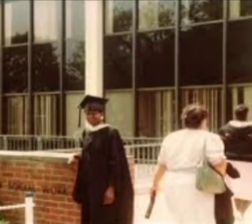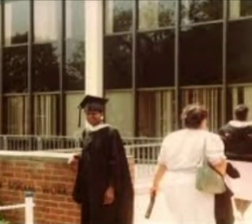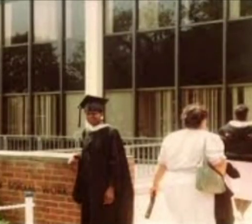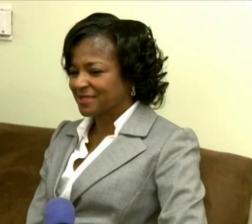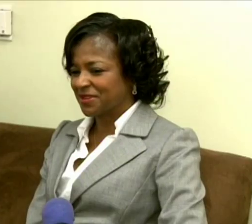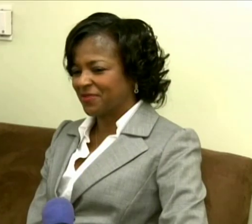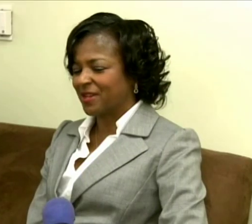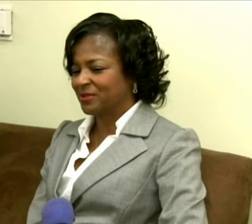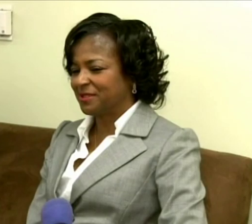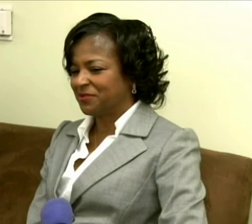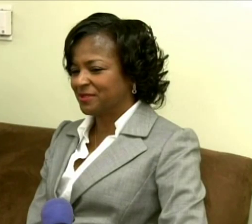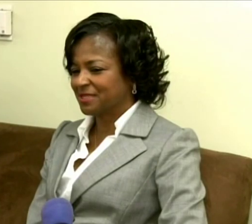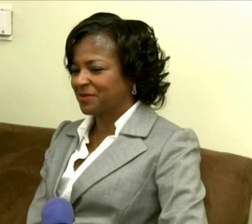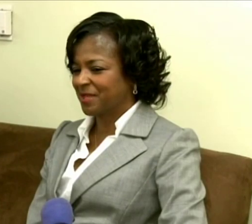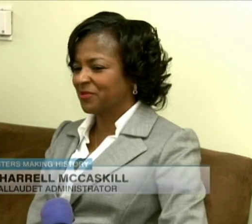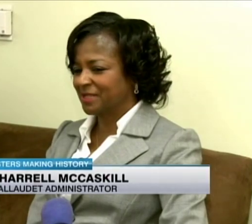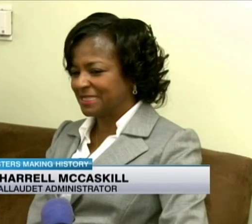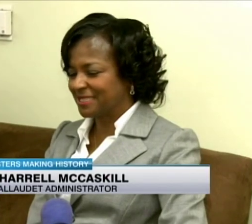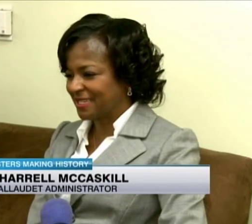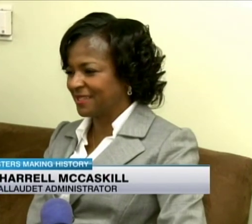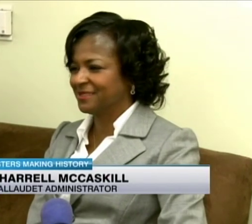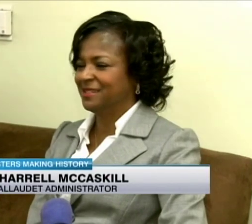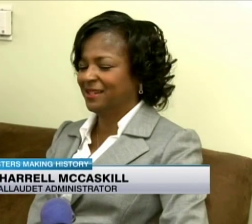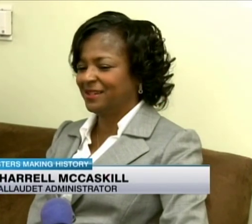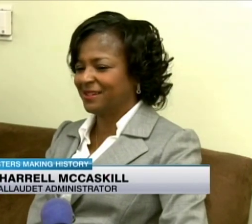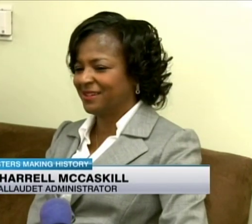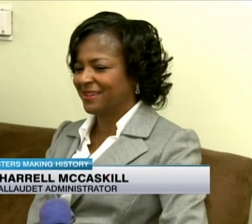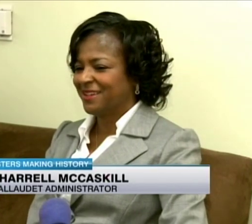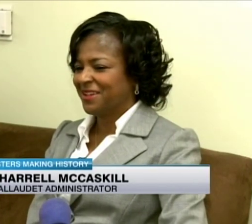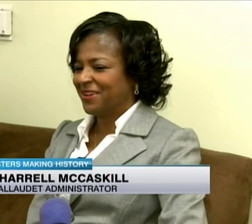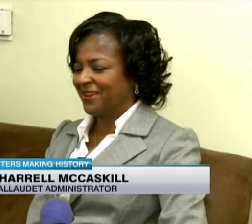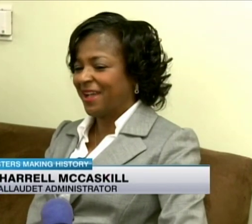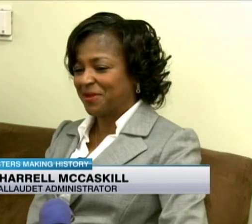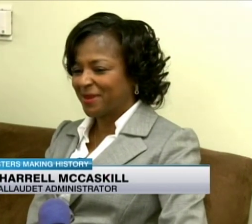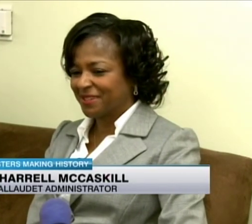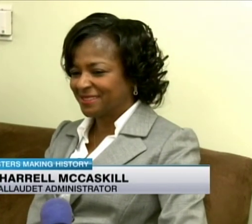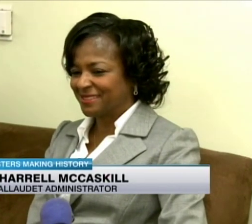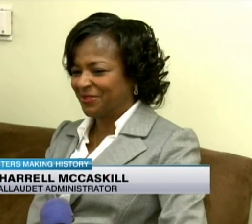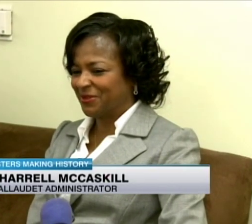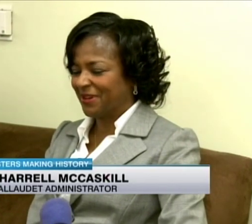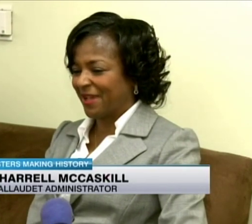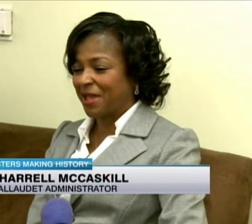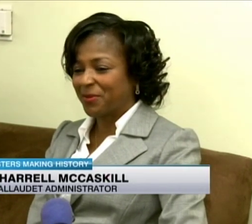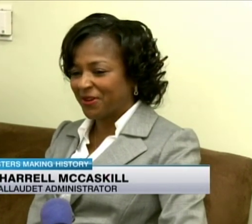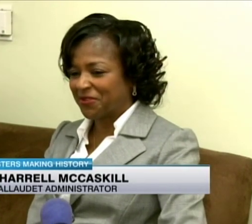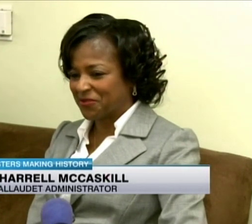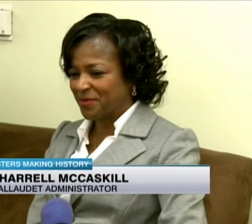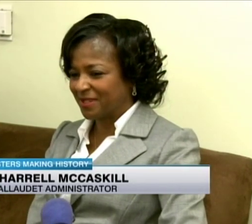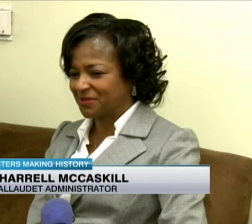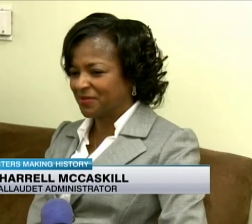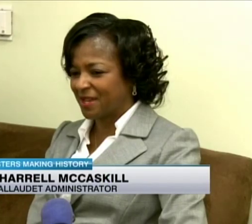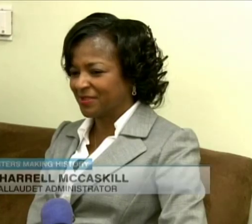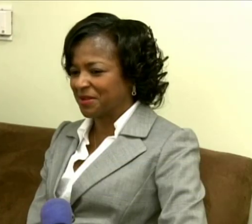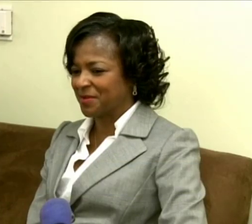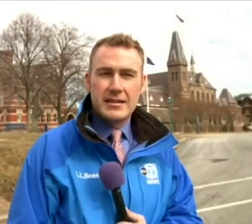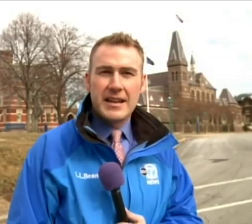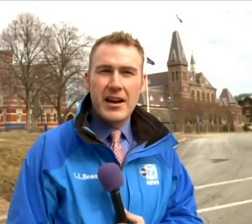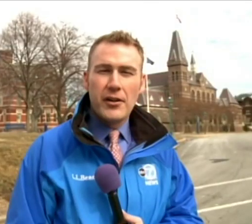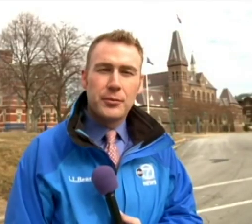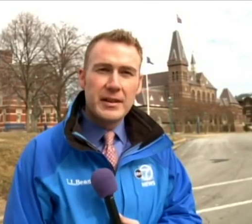always kind of followed in there for stuff. They really set a high pace or a high bar for me to follow them. Today, all three